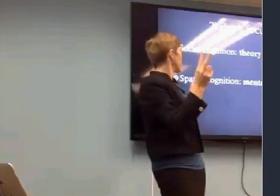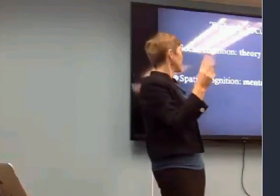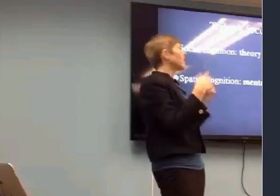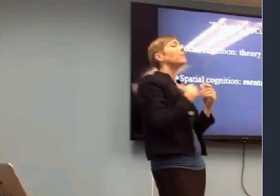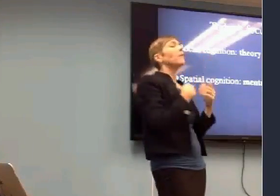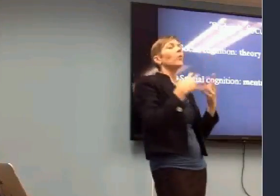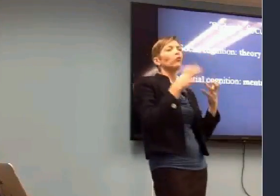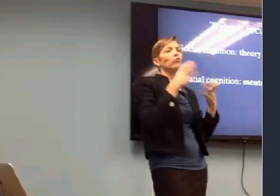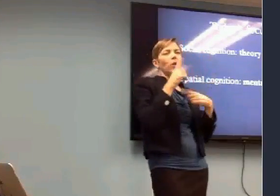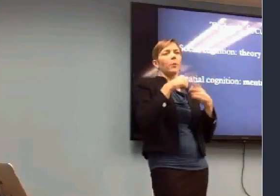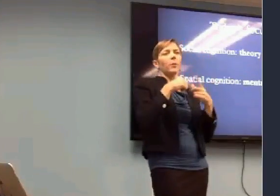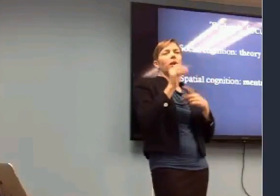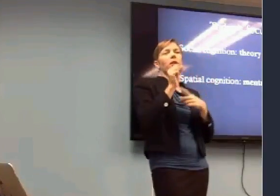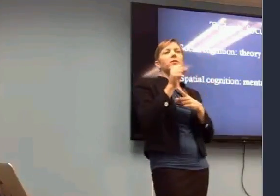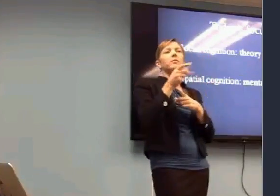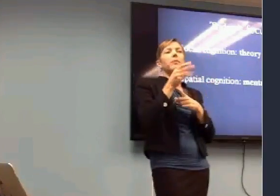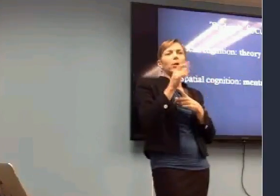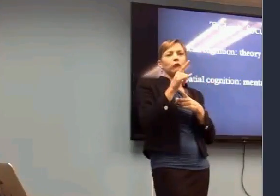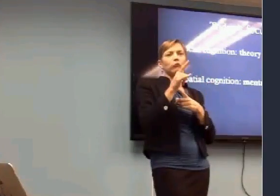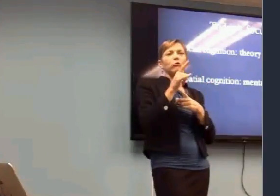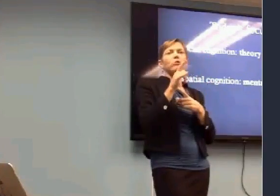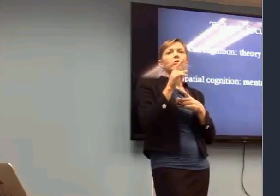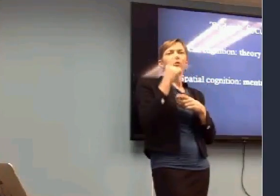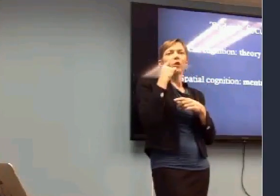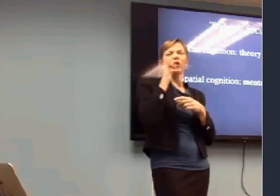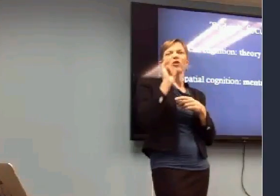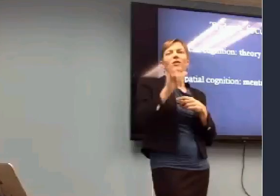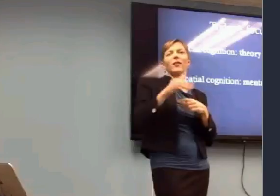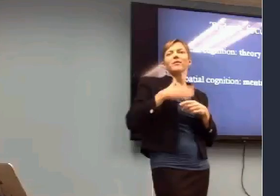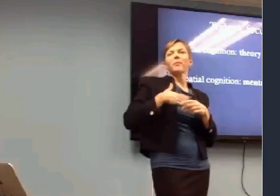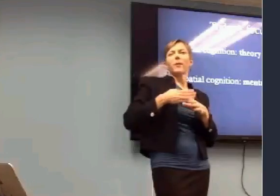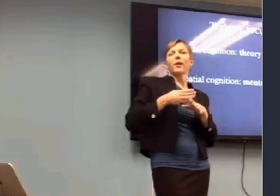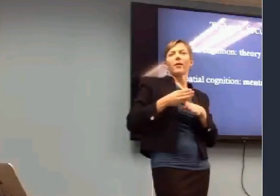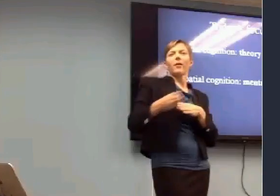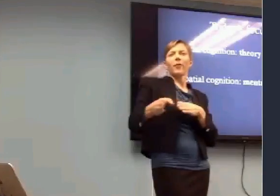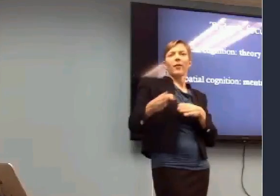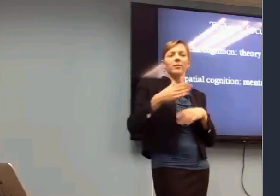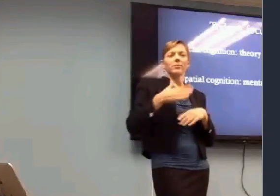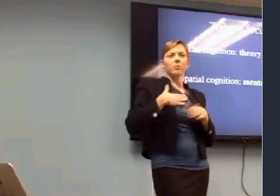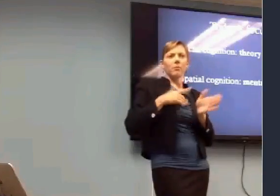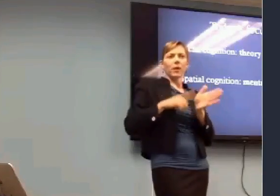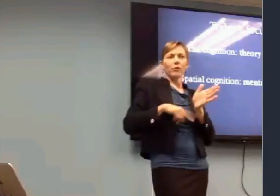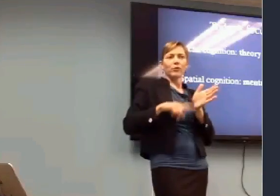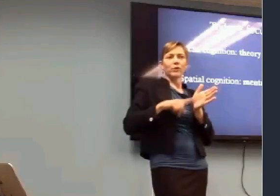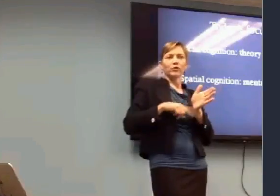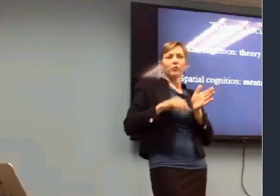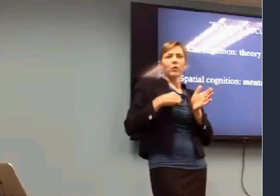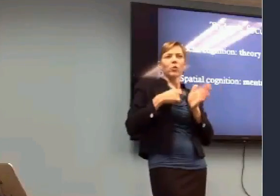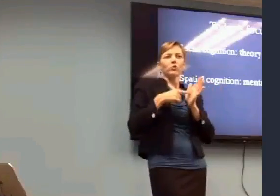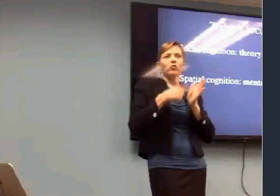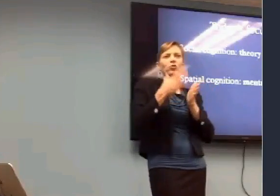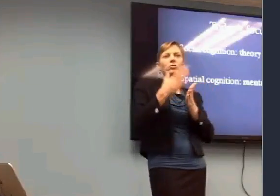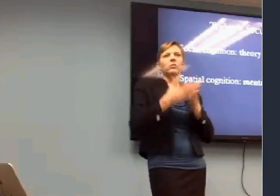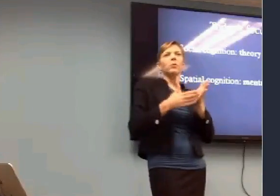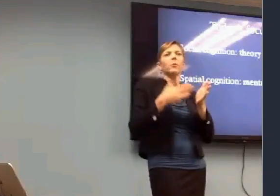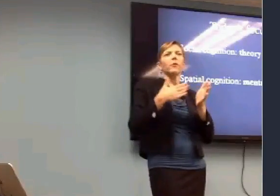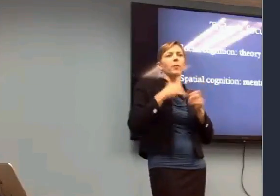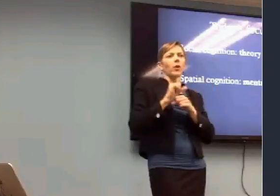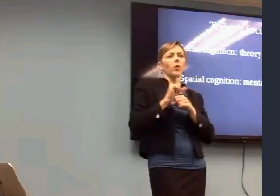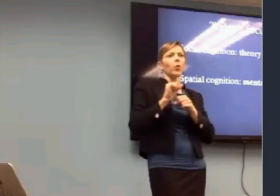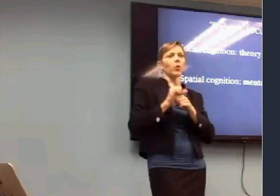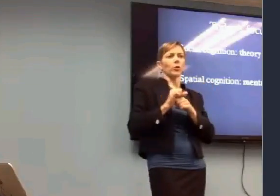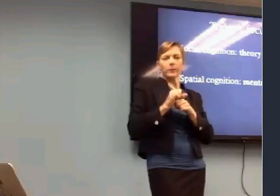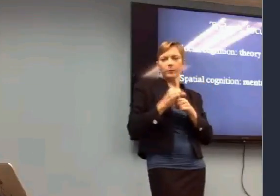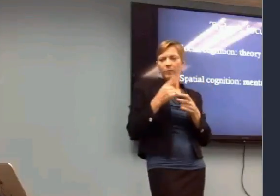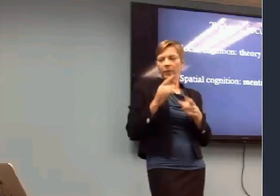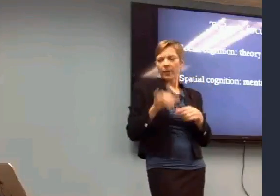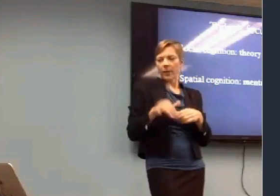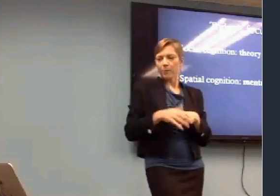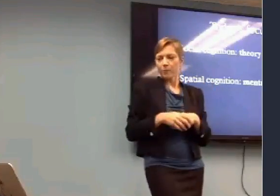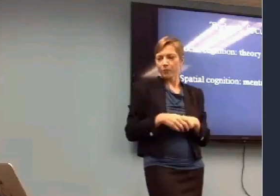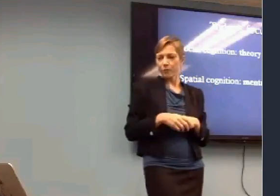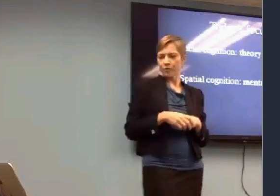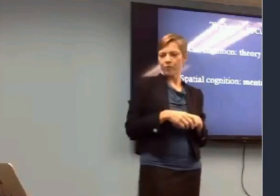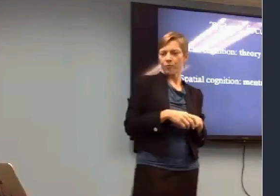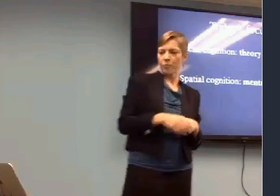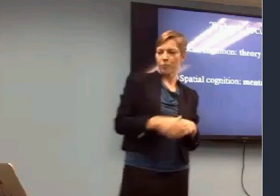cognition. Secondly, I will be talking about spatial cognition, which is my area of expertise, what I'm researching, and I will share some of my